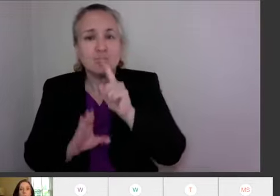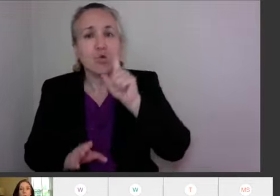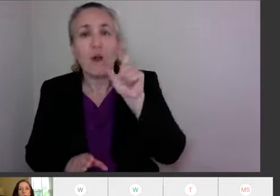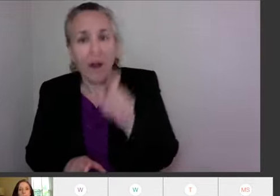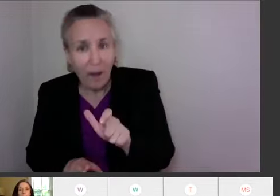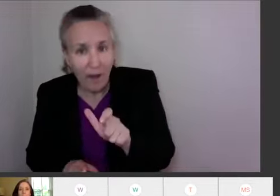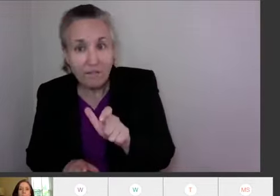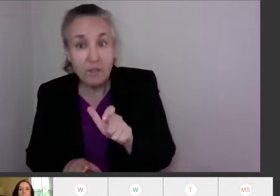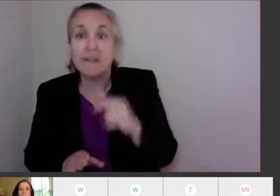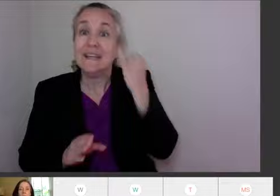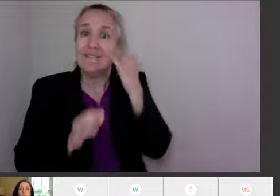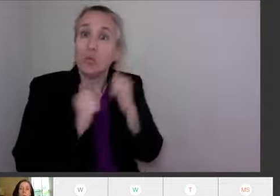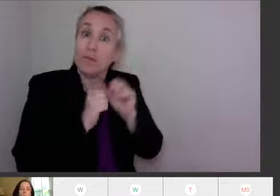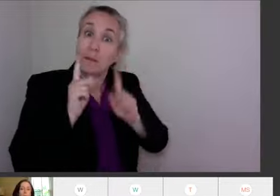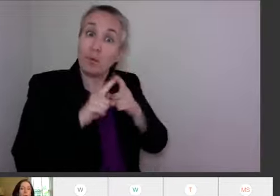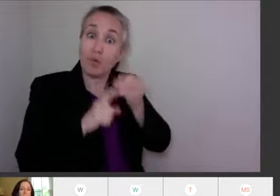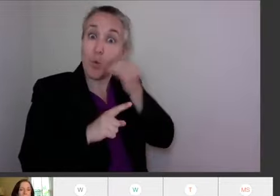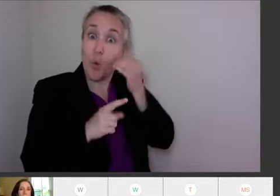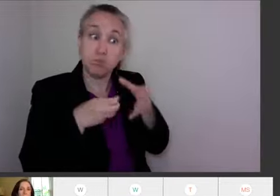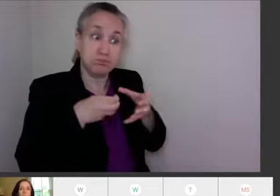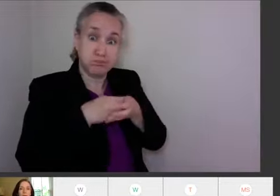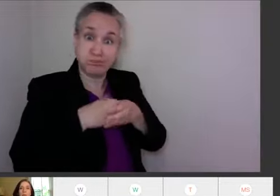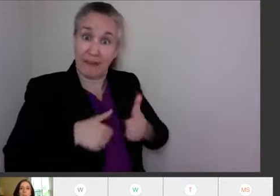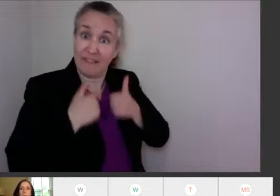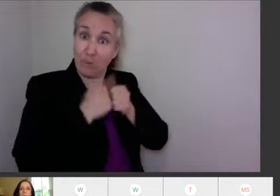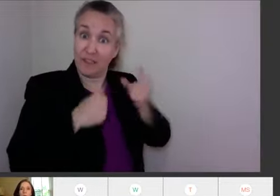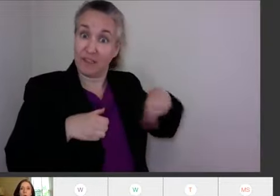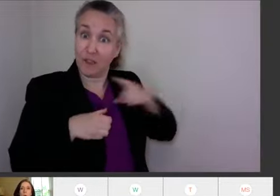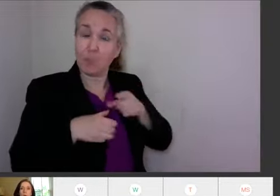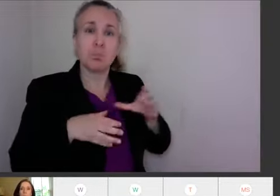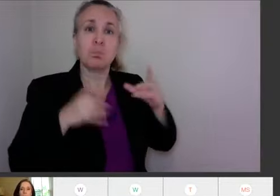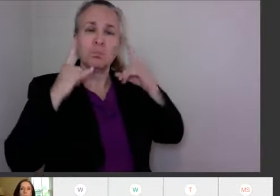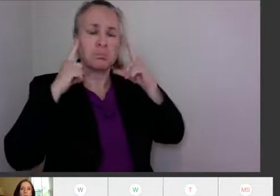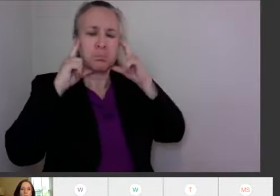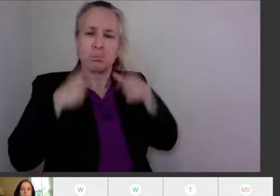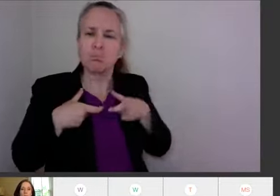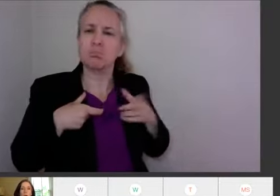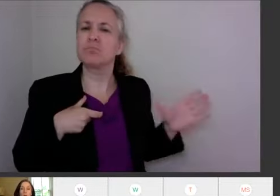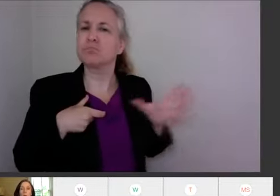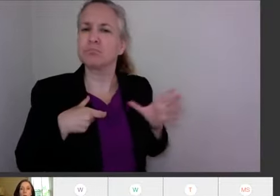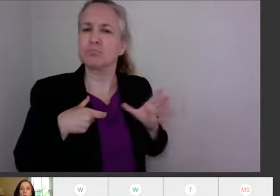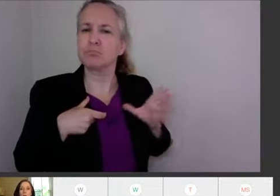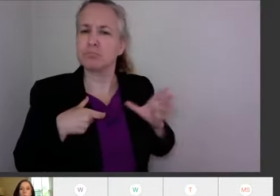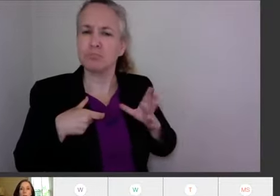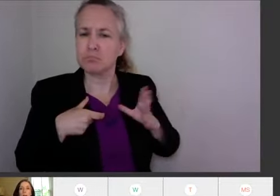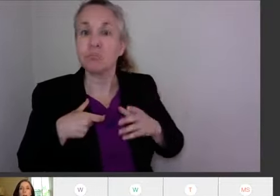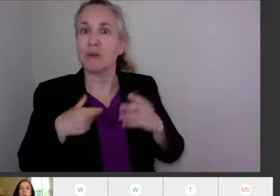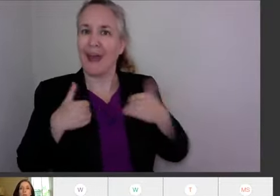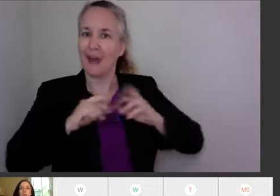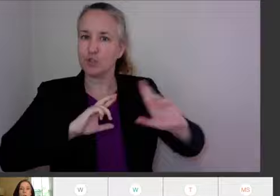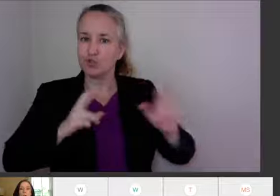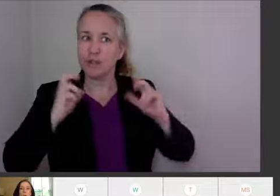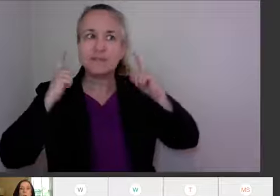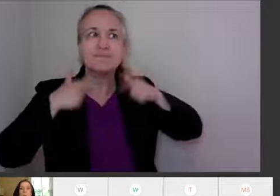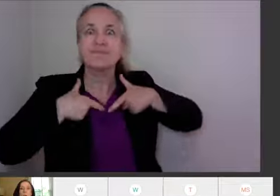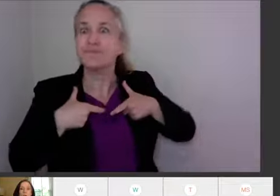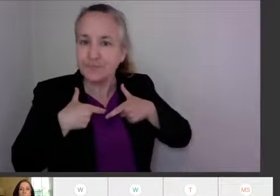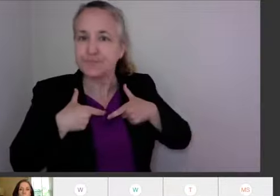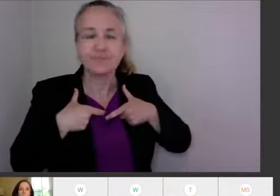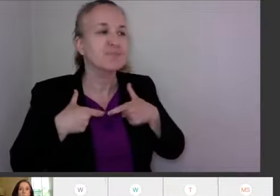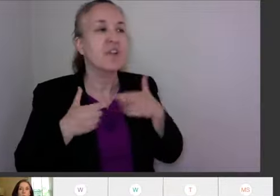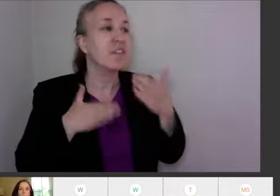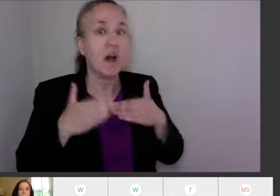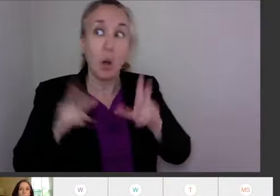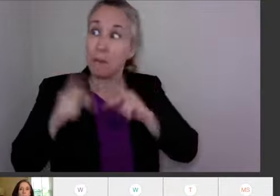your household contacts, we are asking you to have a mask or face covering on your person so that you can